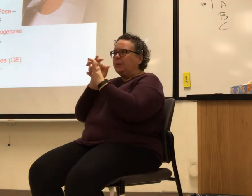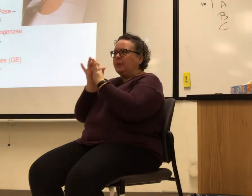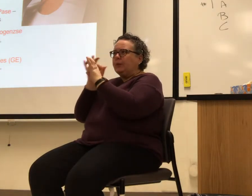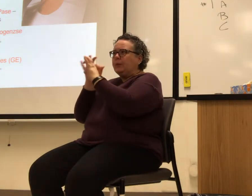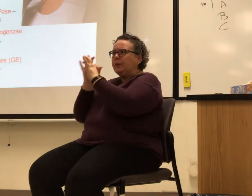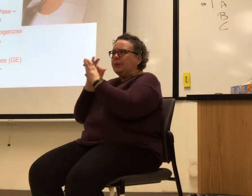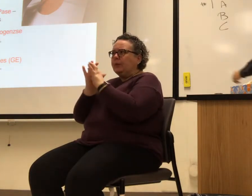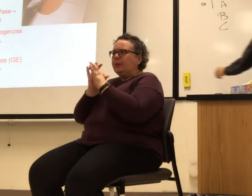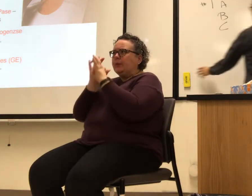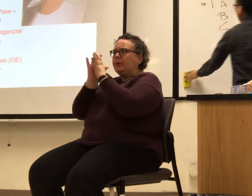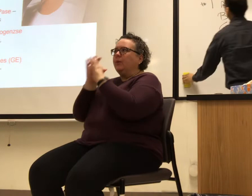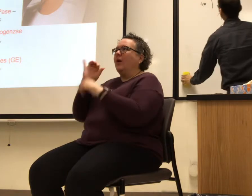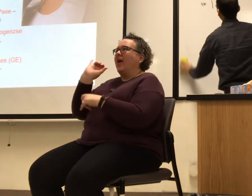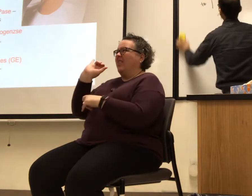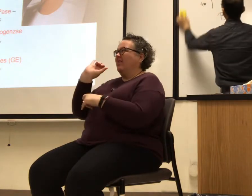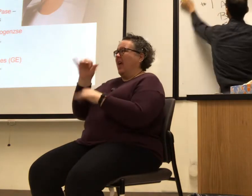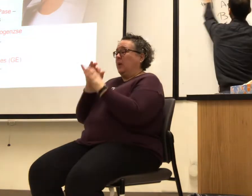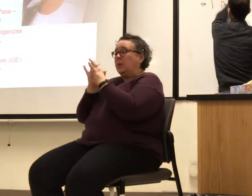this.